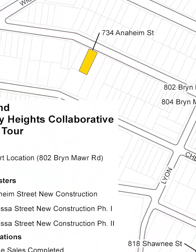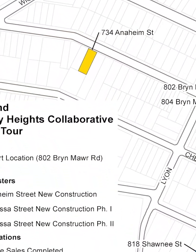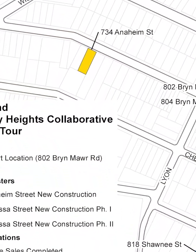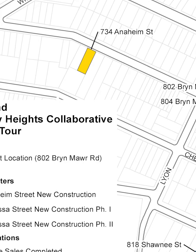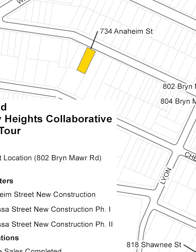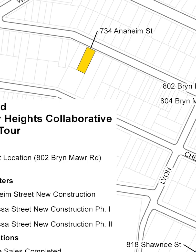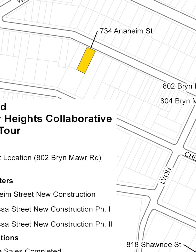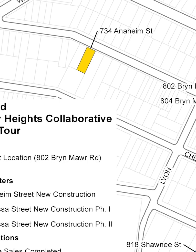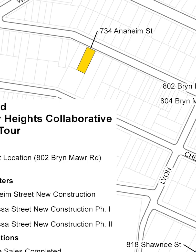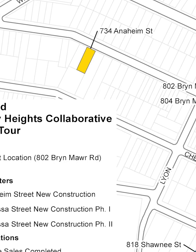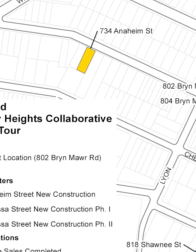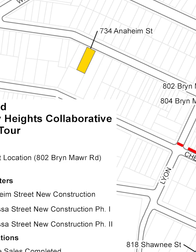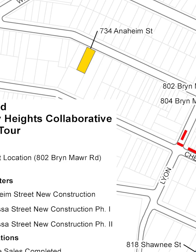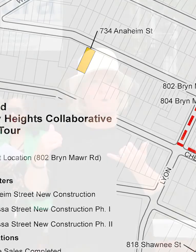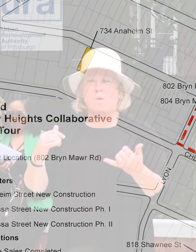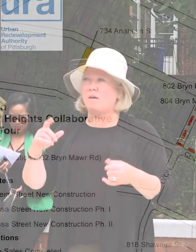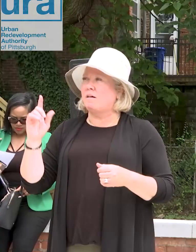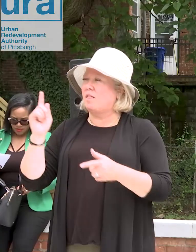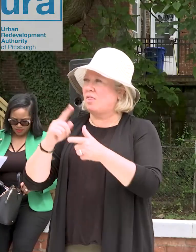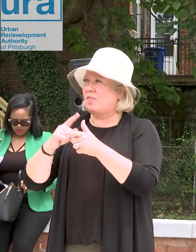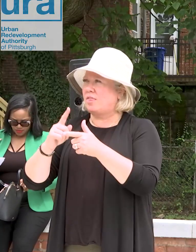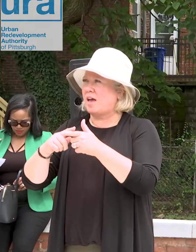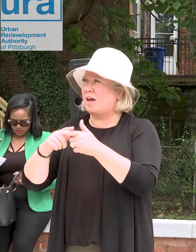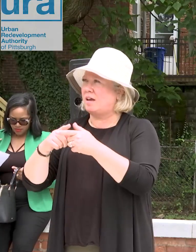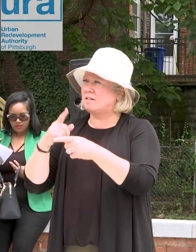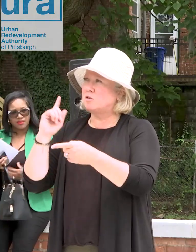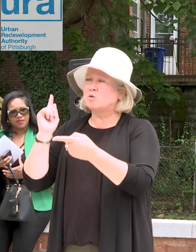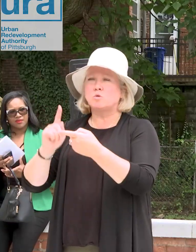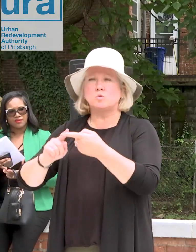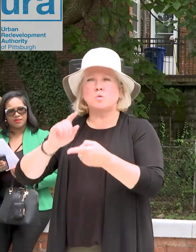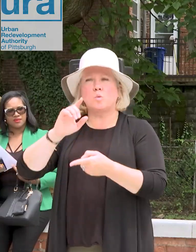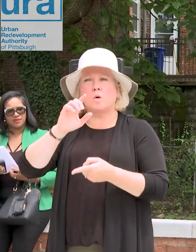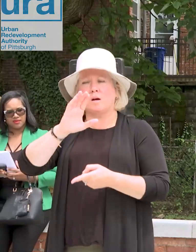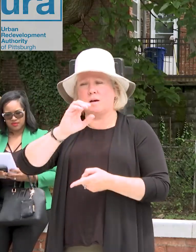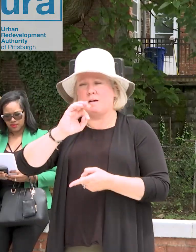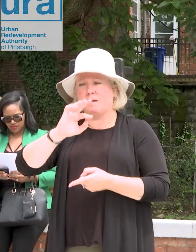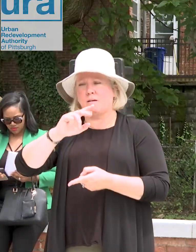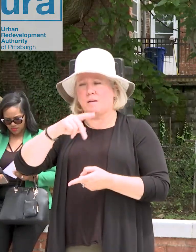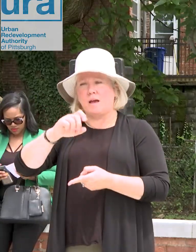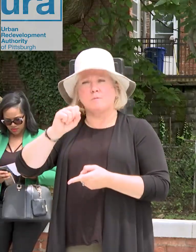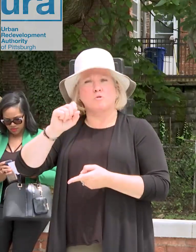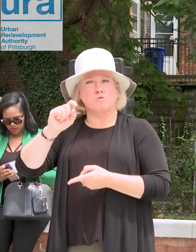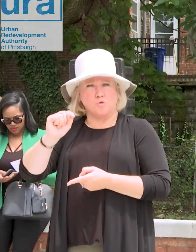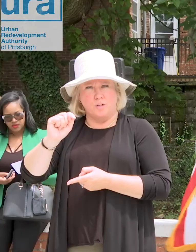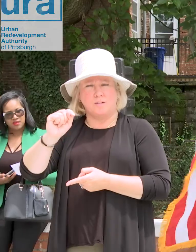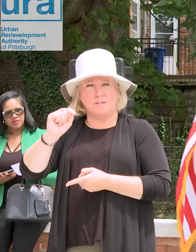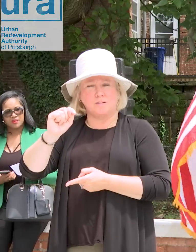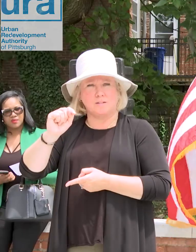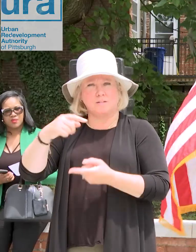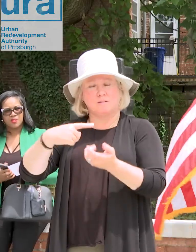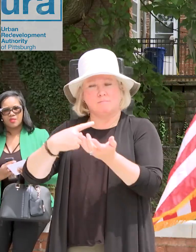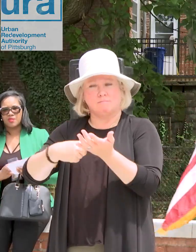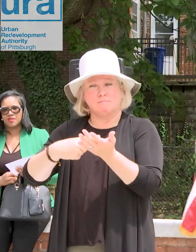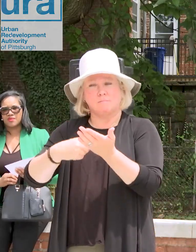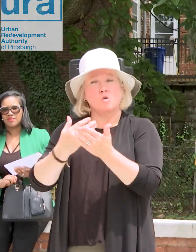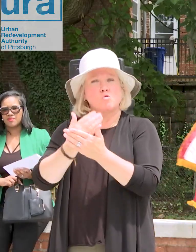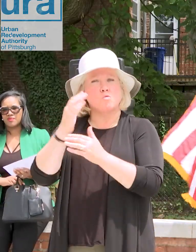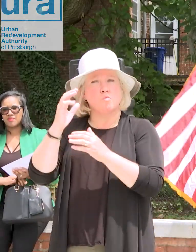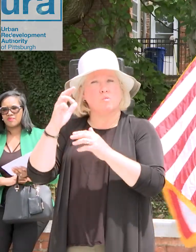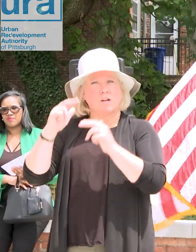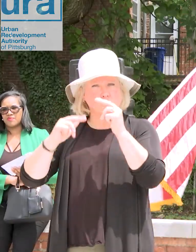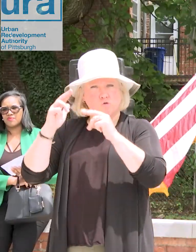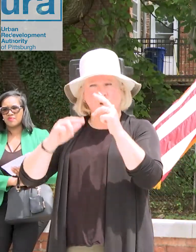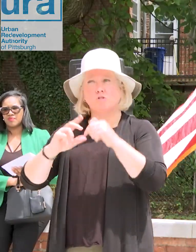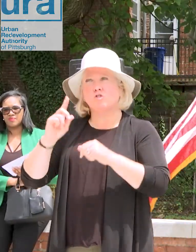We're going to head down Bryn Mawr Road to Camp Street. From there, we can talk about the new construction project